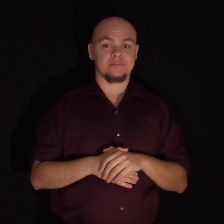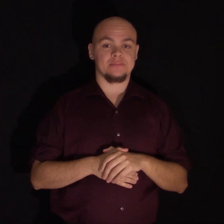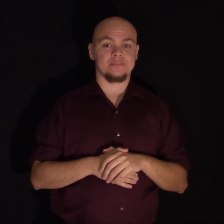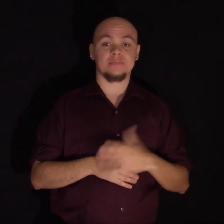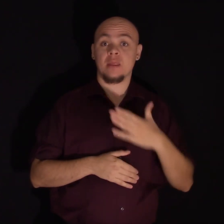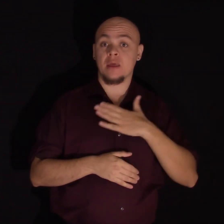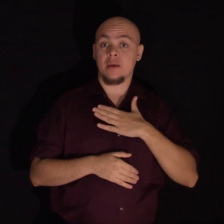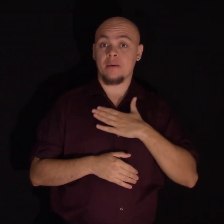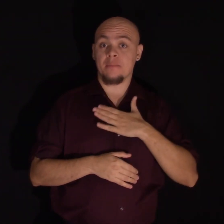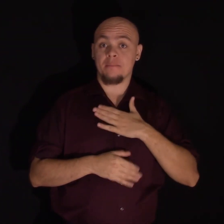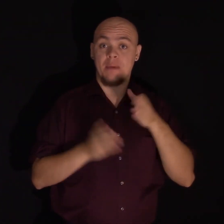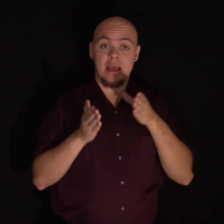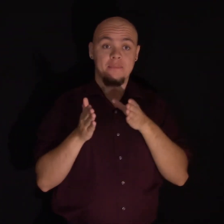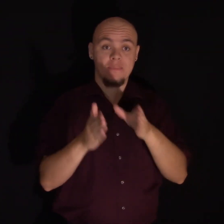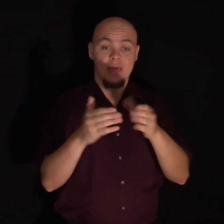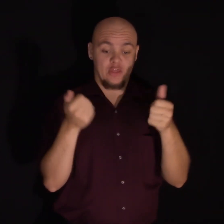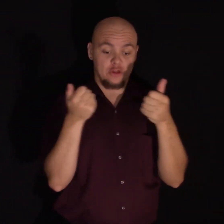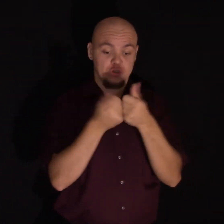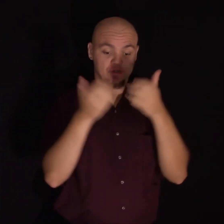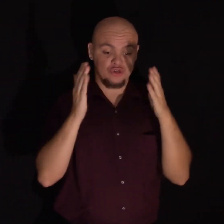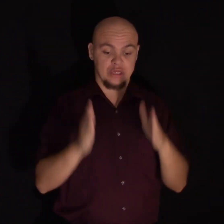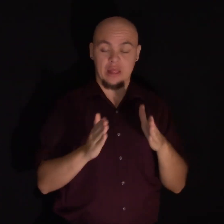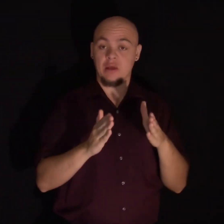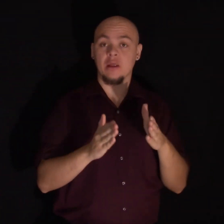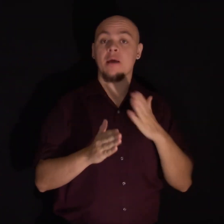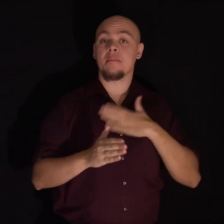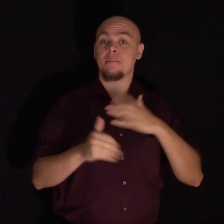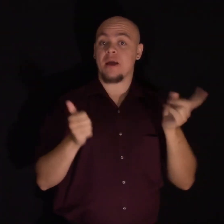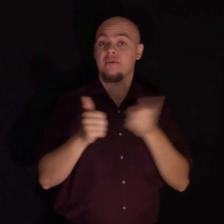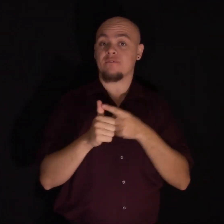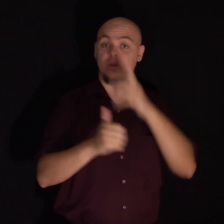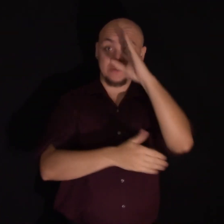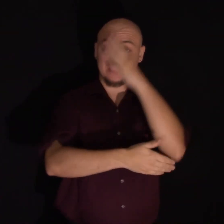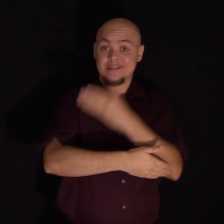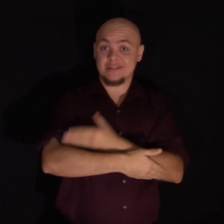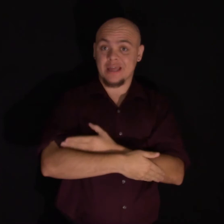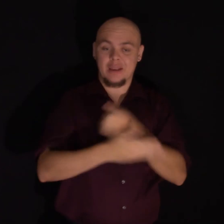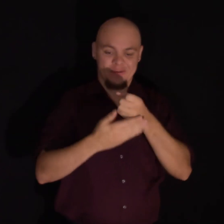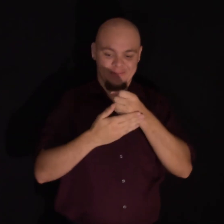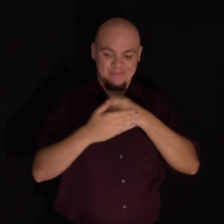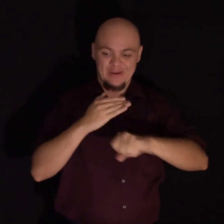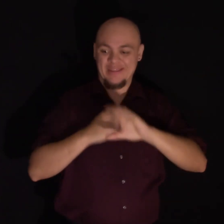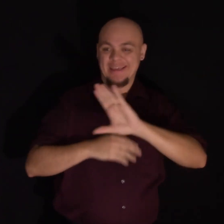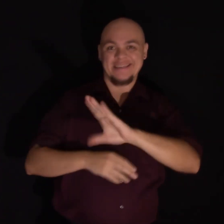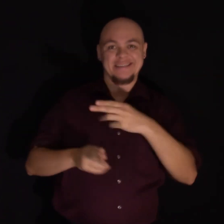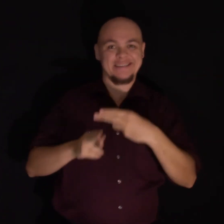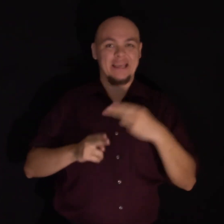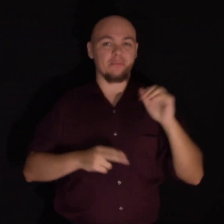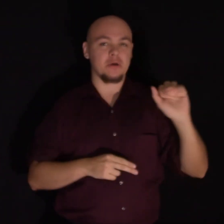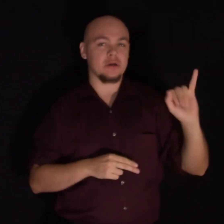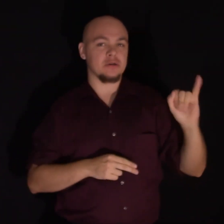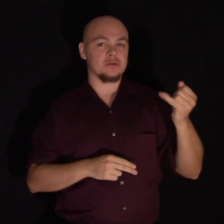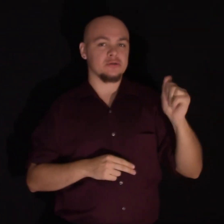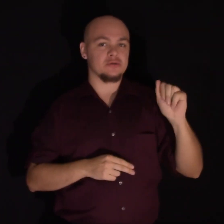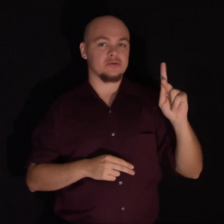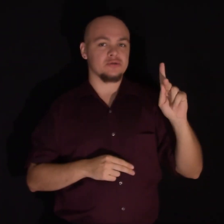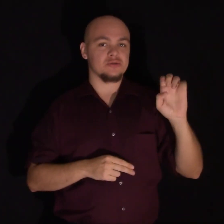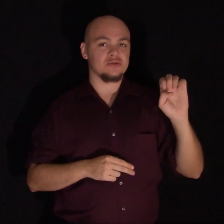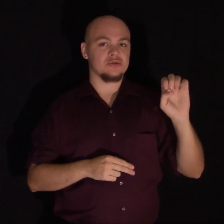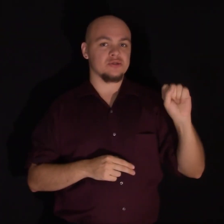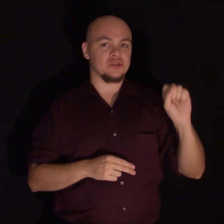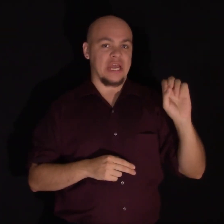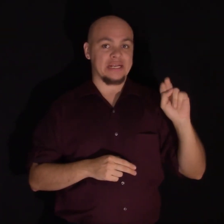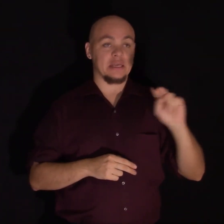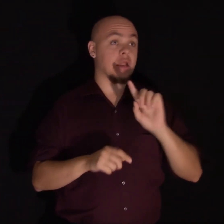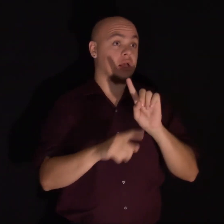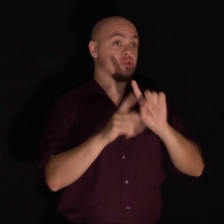My path as the challenger started after I gave birth to my first son, Jackson. I went back to work too early.